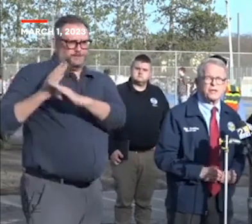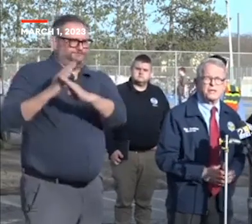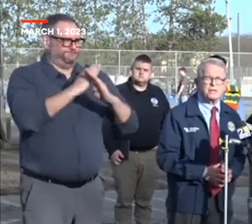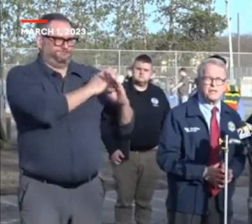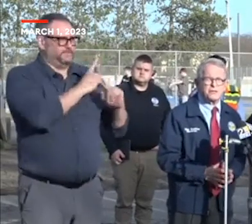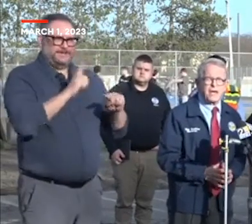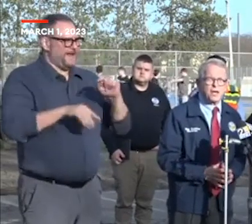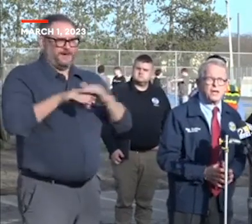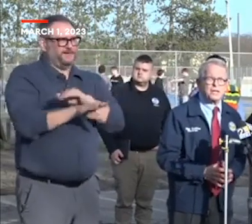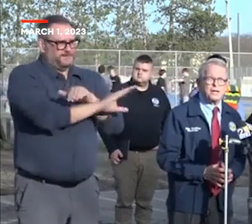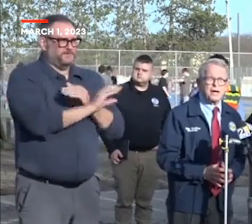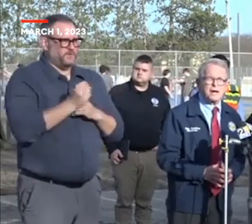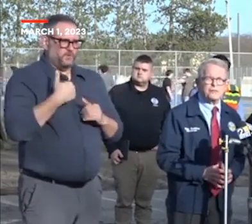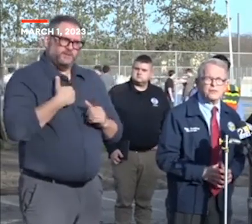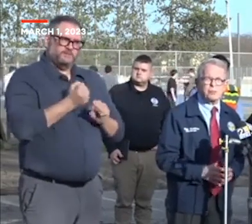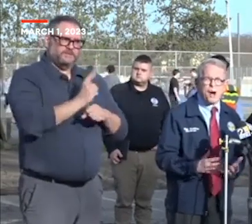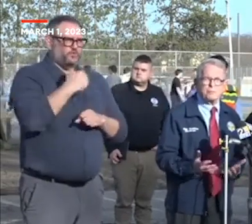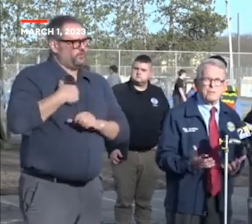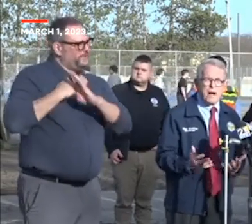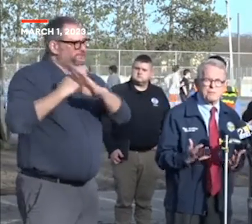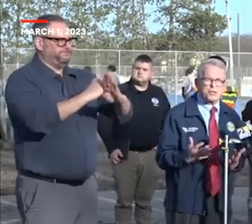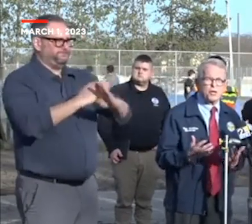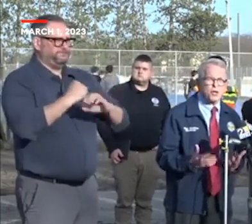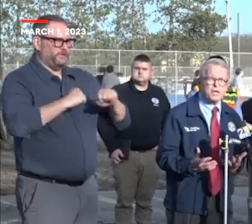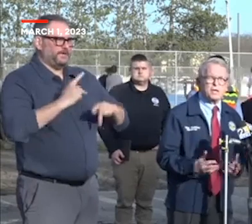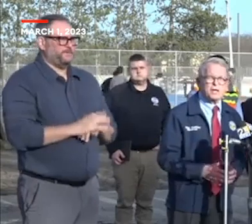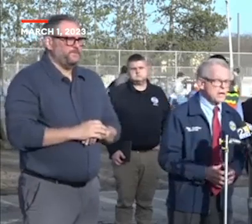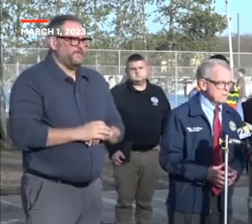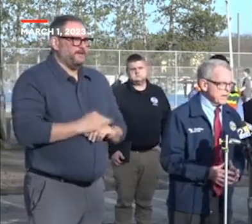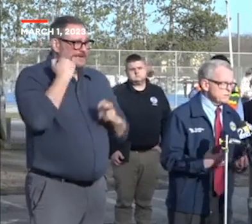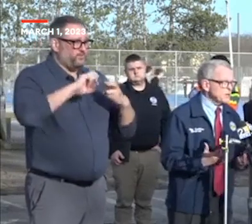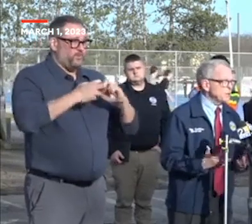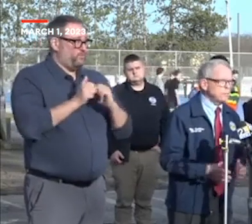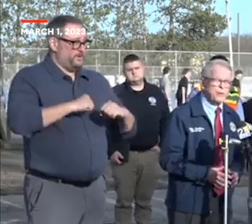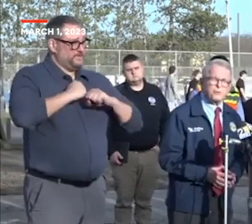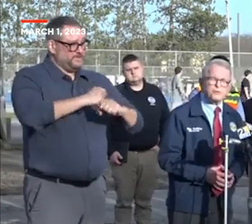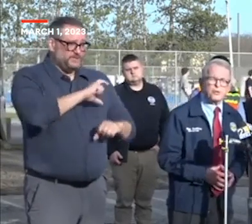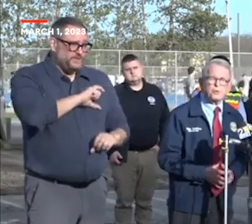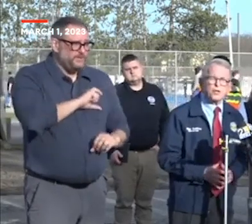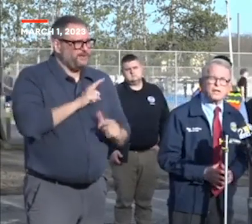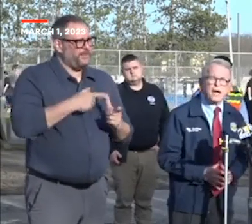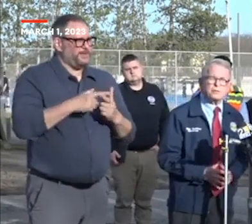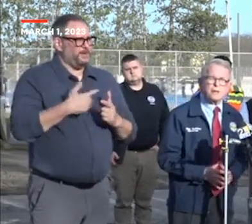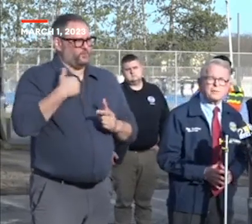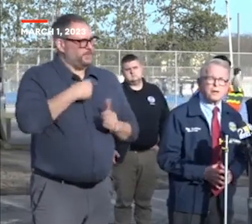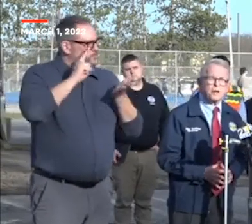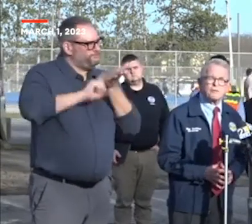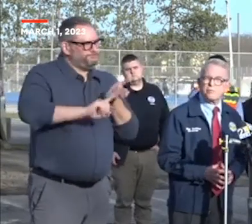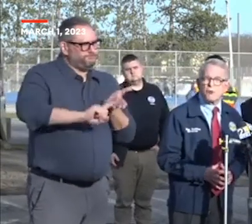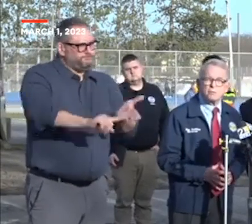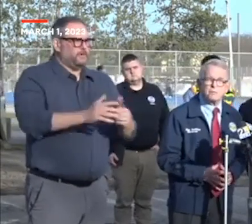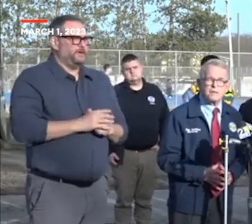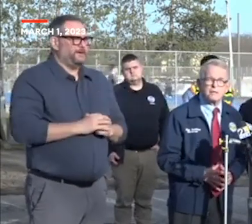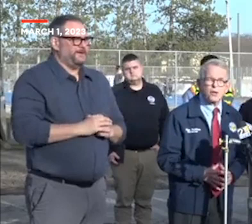to go into that area. If there's a problem about the security, then you know we certainly will look at that. But I'm not aware of